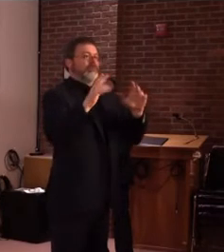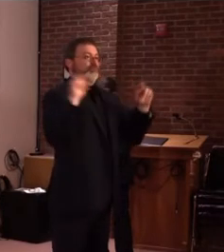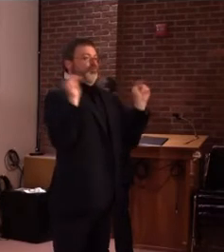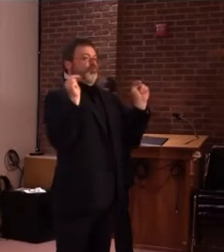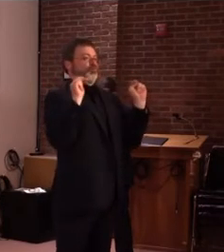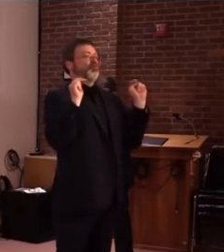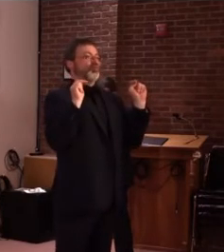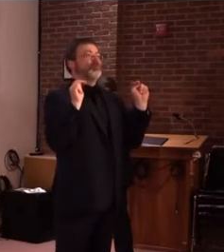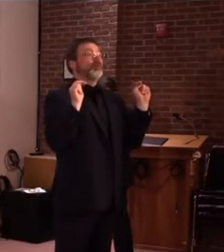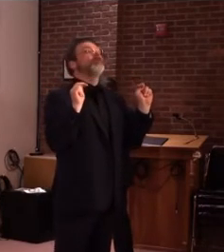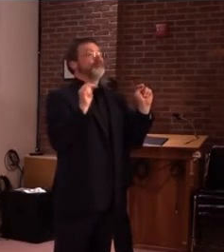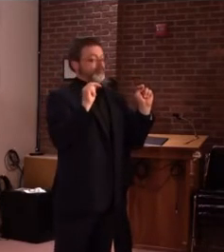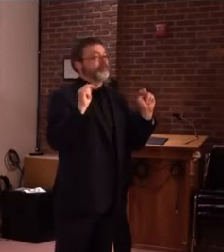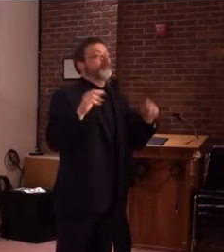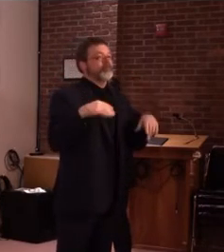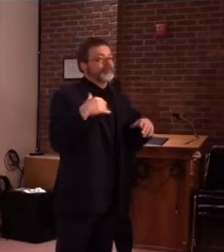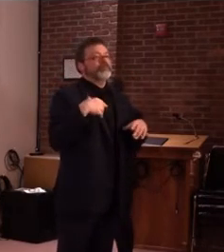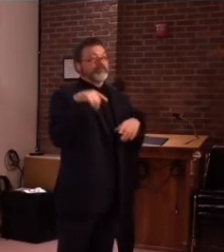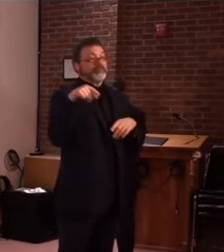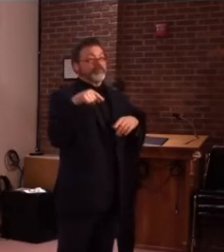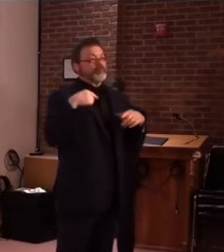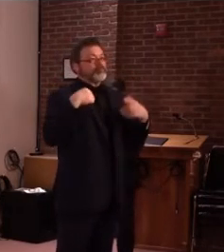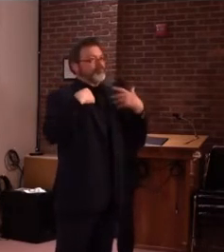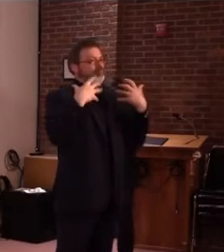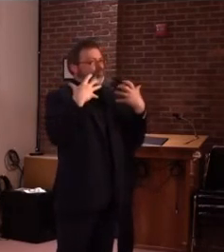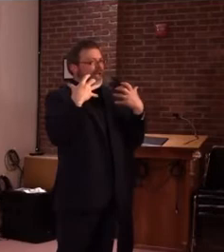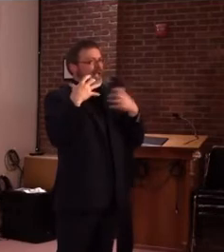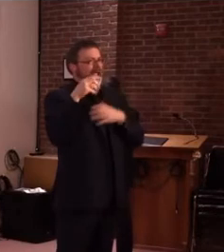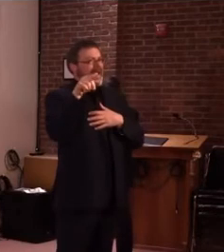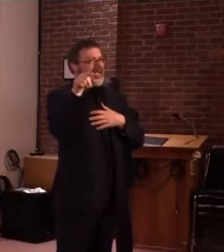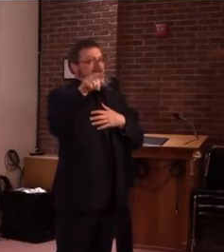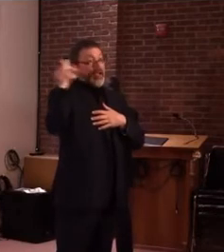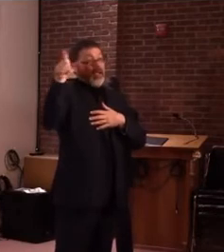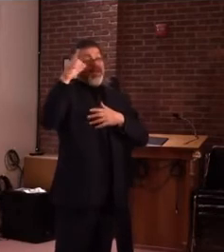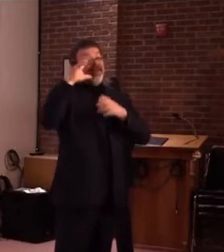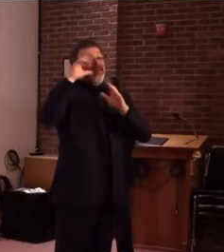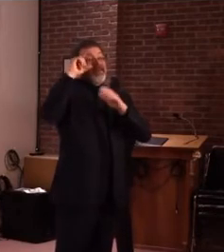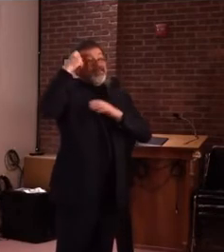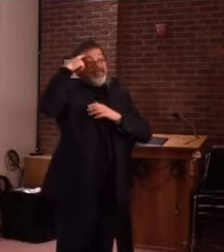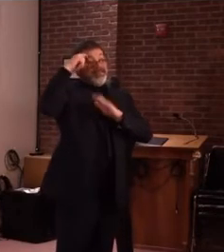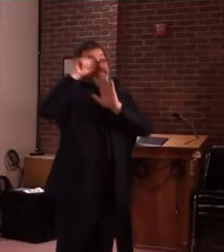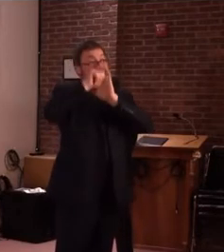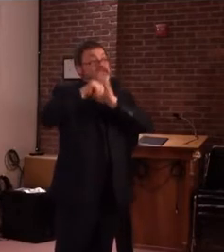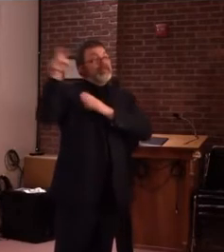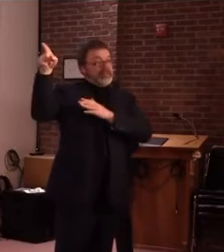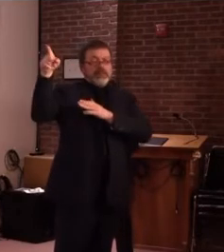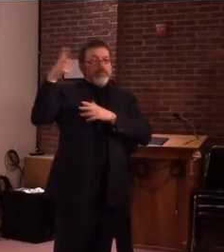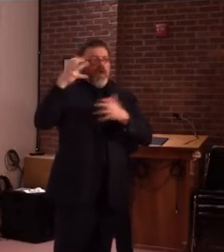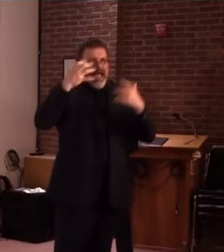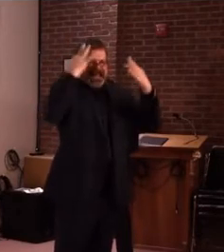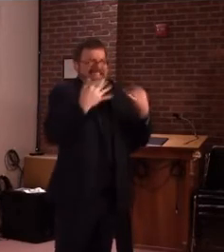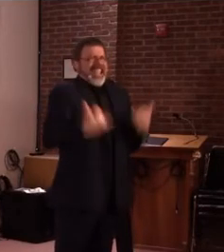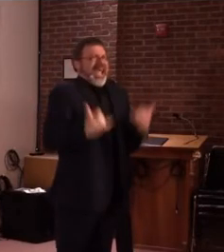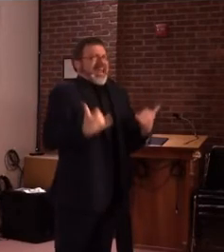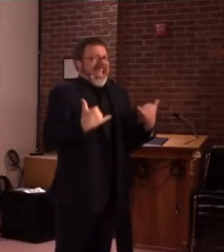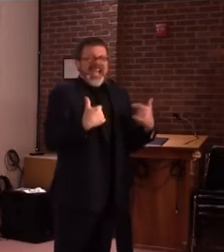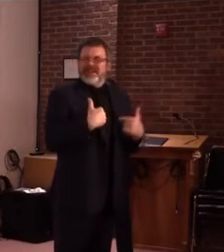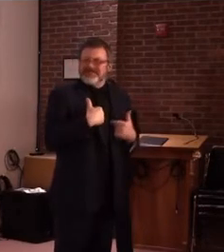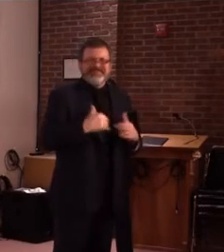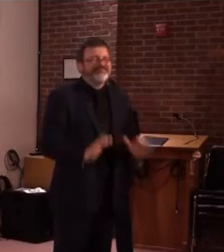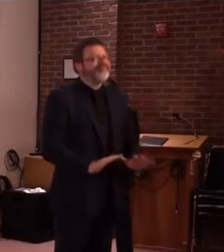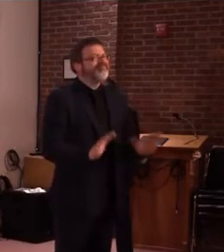have wanted to do it in one step, make the decision today. I, as you know, I'd asked that we make the decision after the